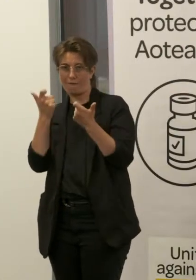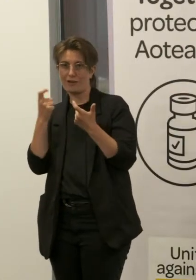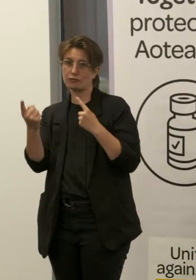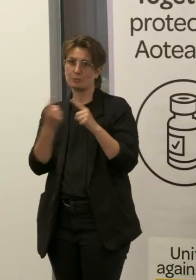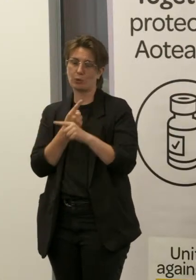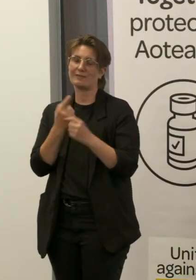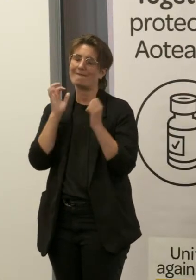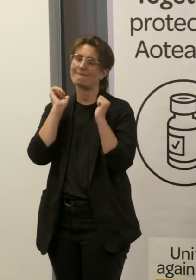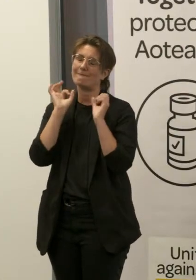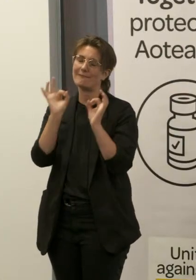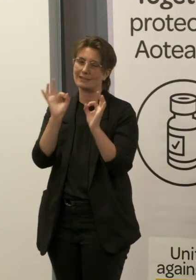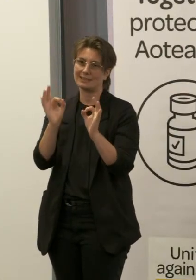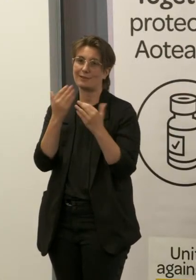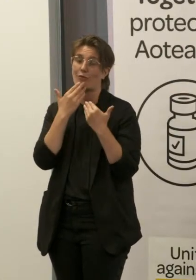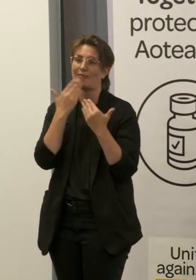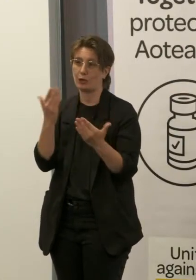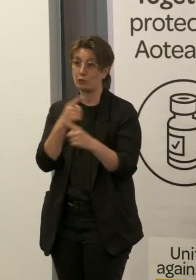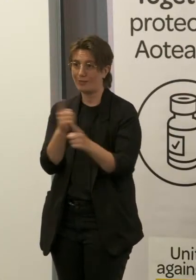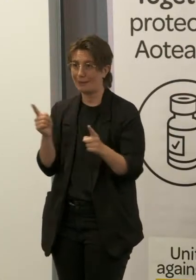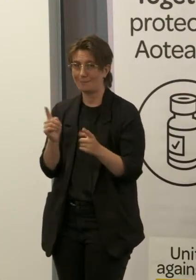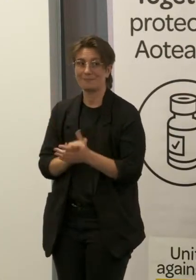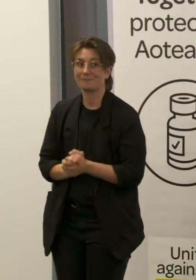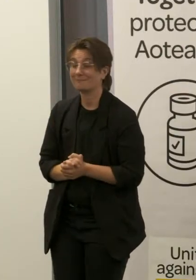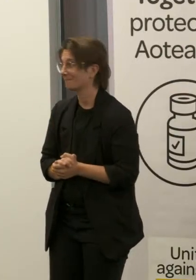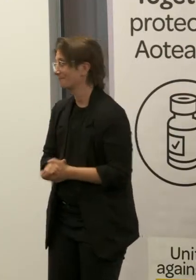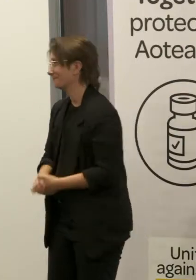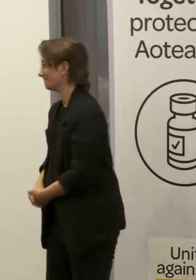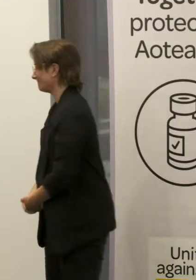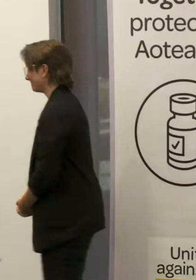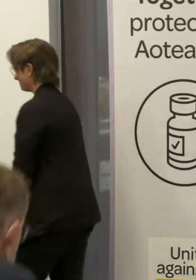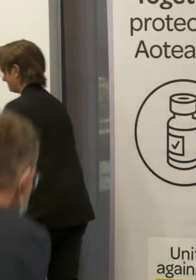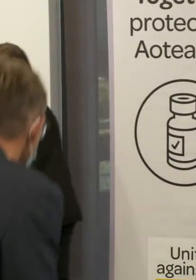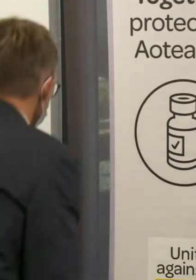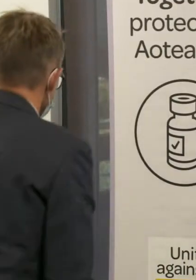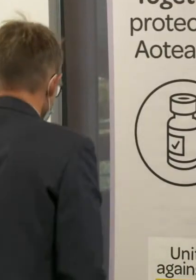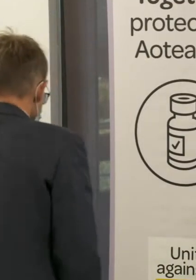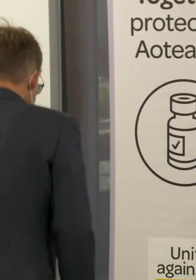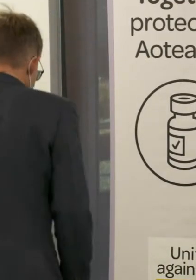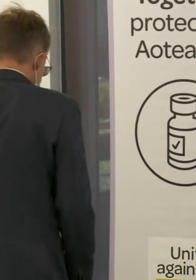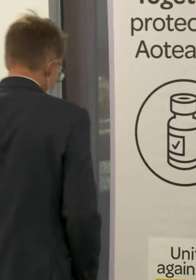fantastic. So I just want to shout out to them. Kia koe hoki.